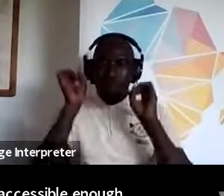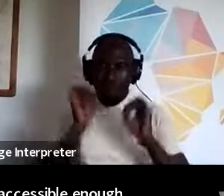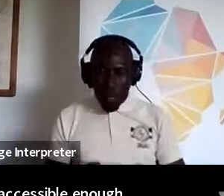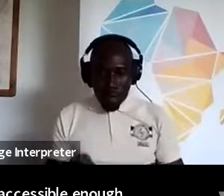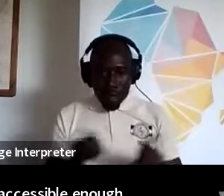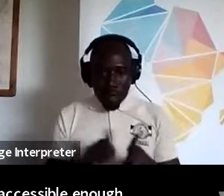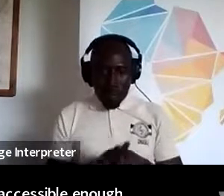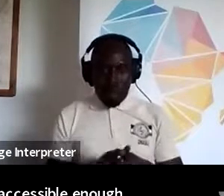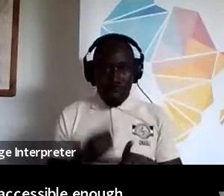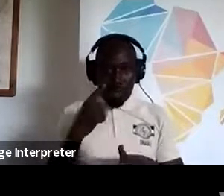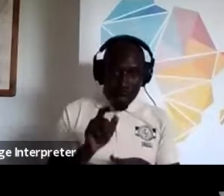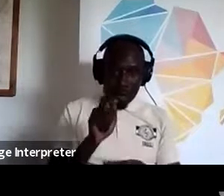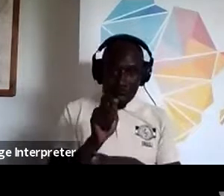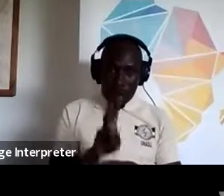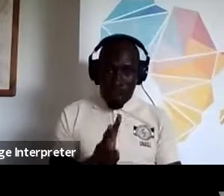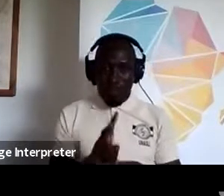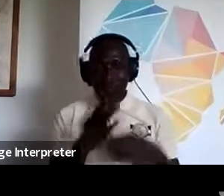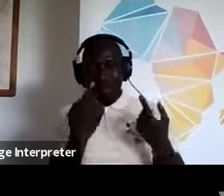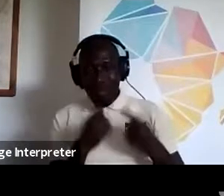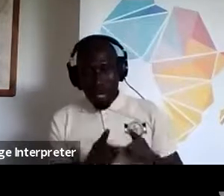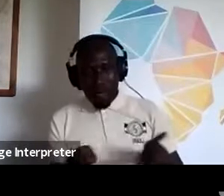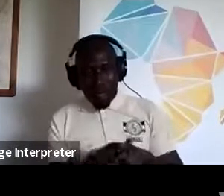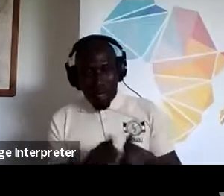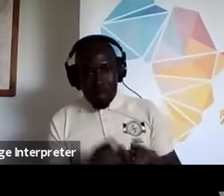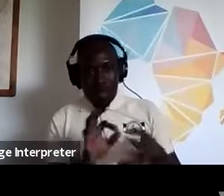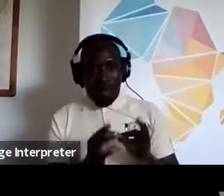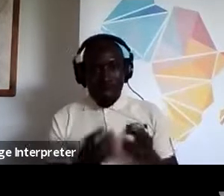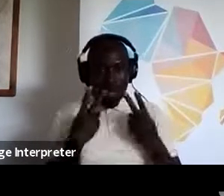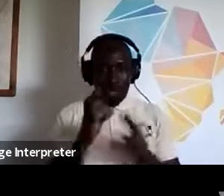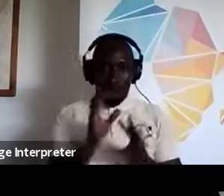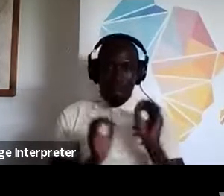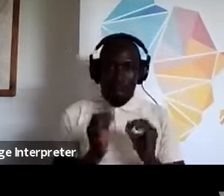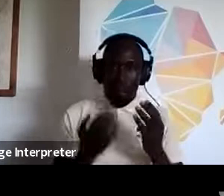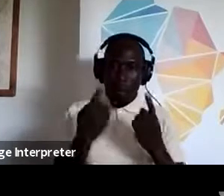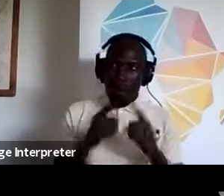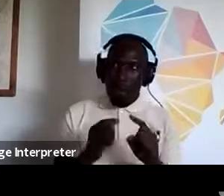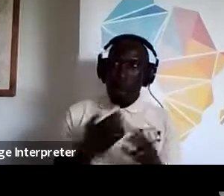who's giving the information. But I want to think that